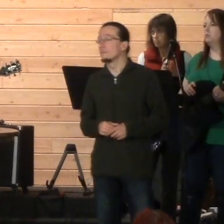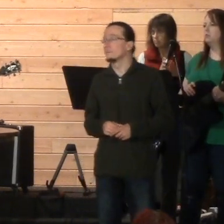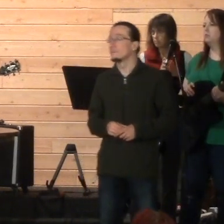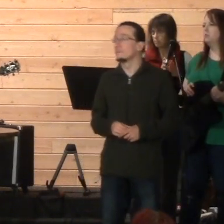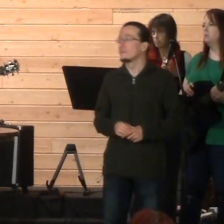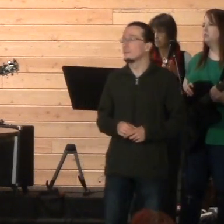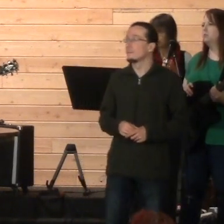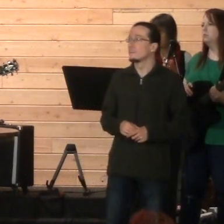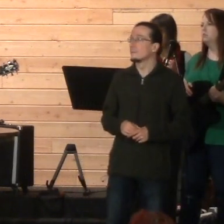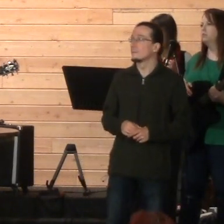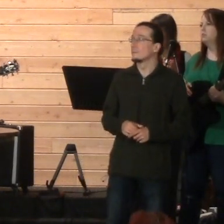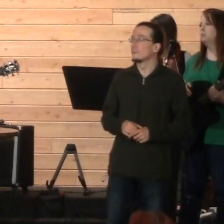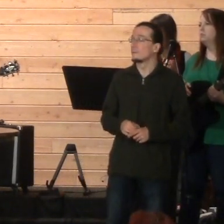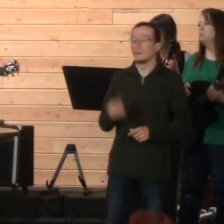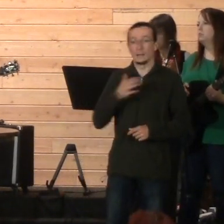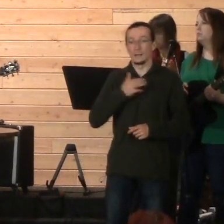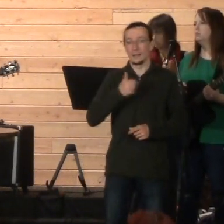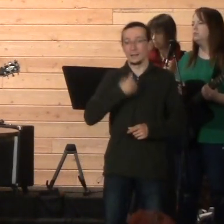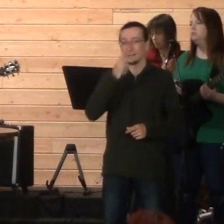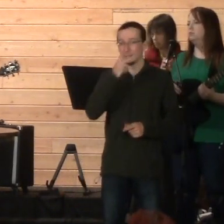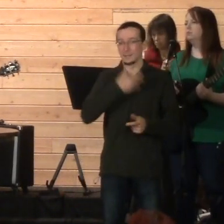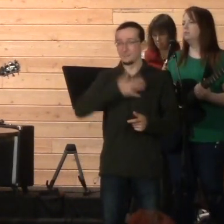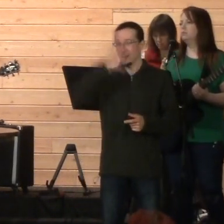I got to see my dad get baptized.